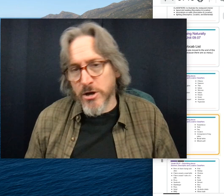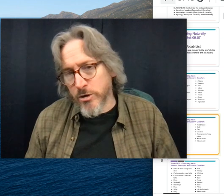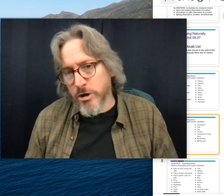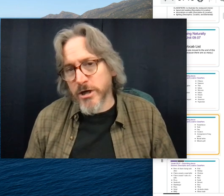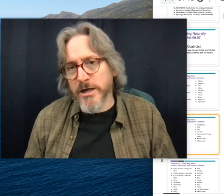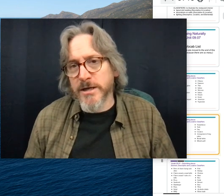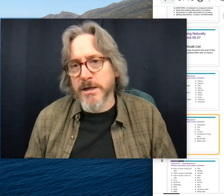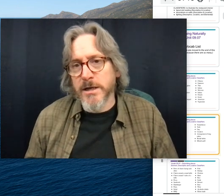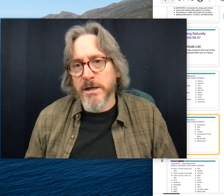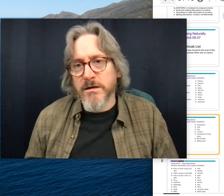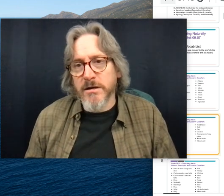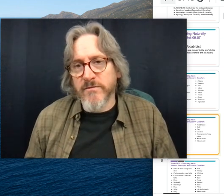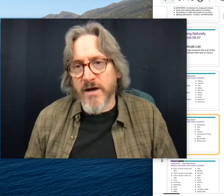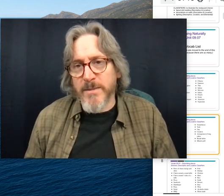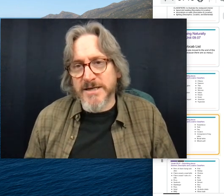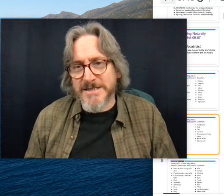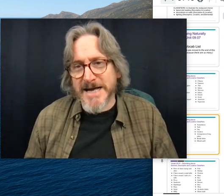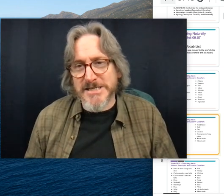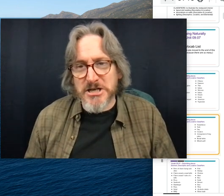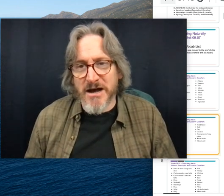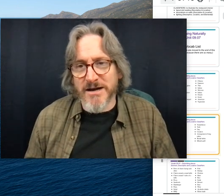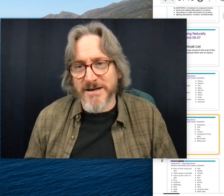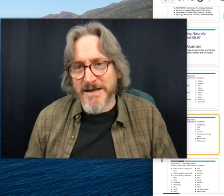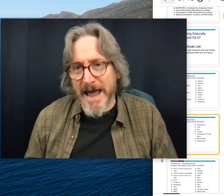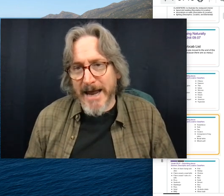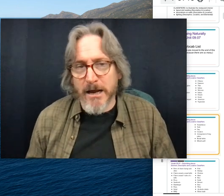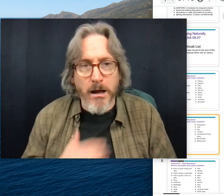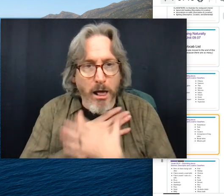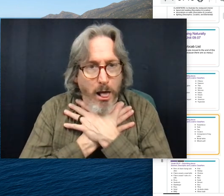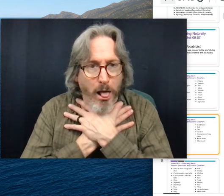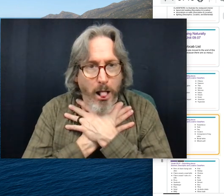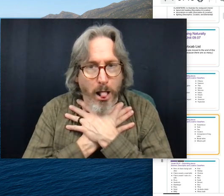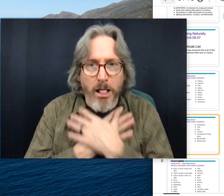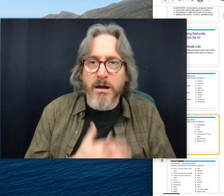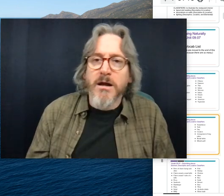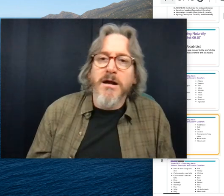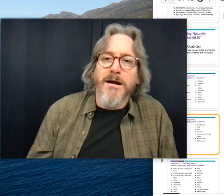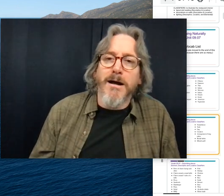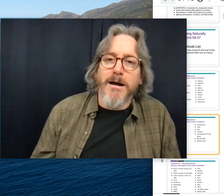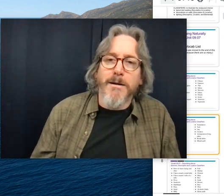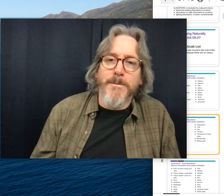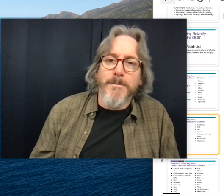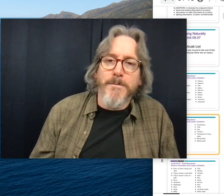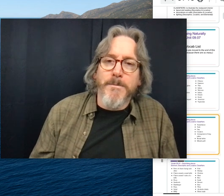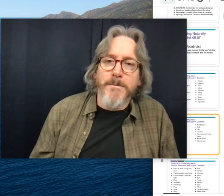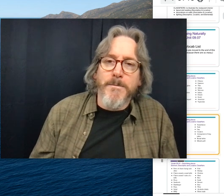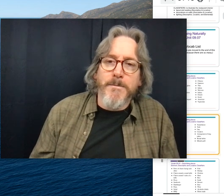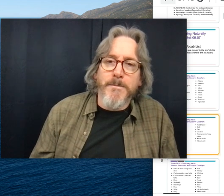Lousy, no good. Vomit, detest, yuck, gag.